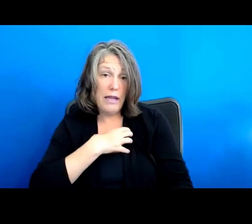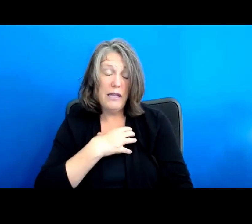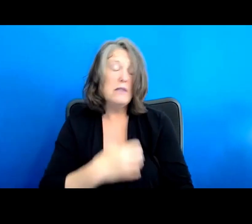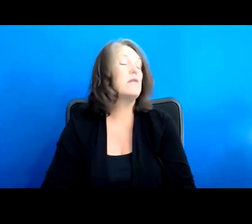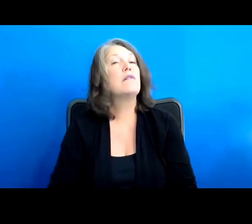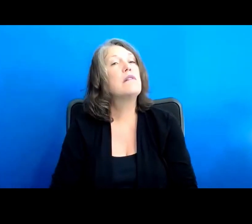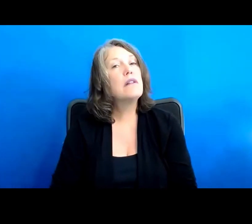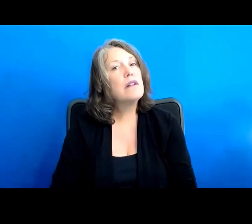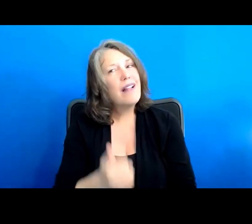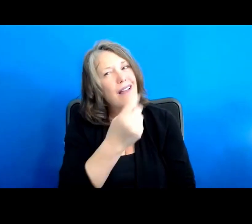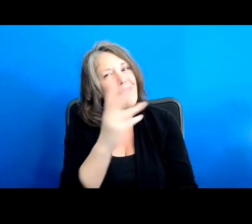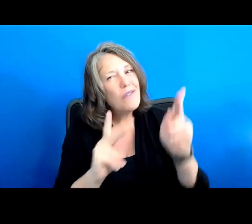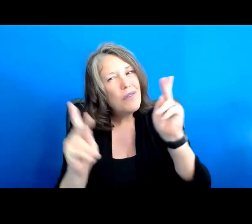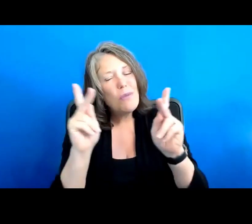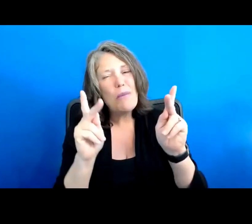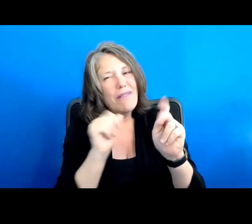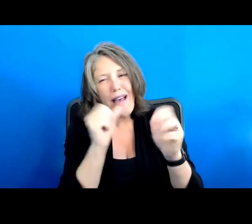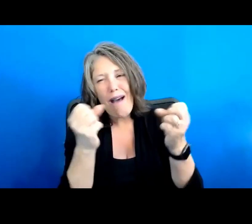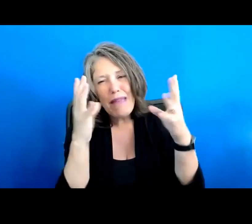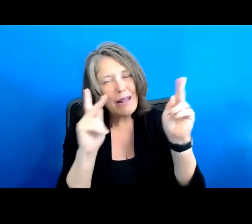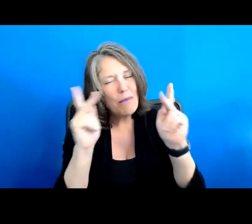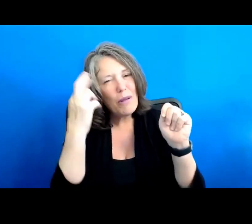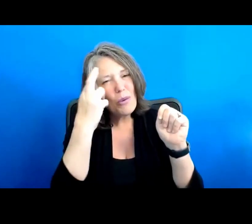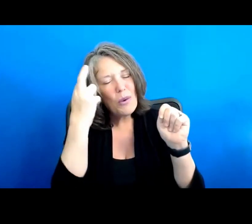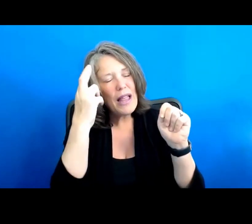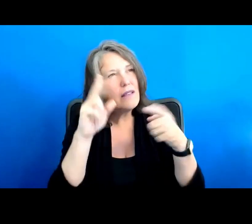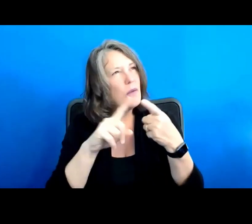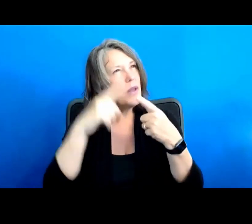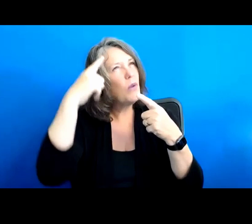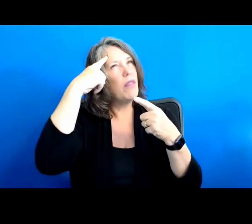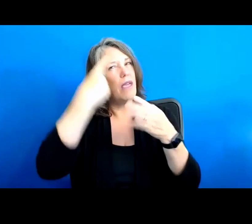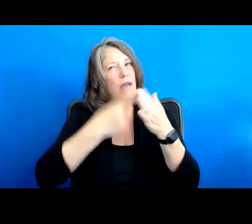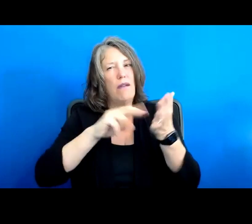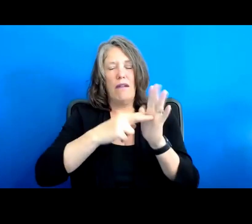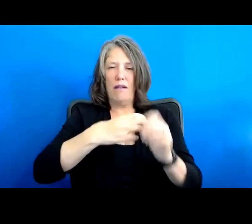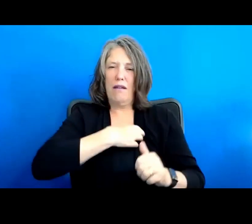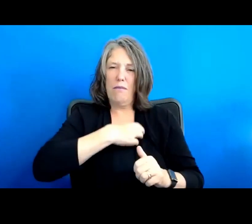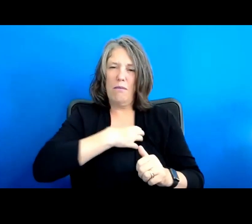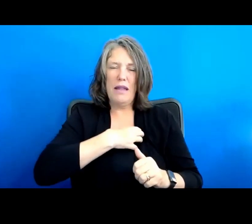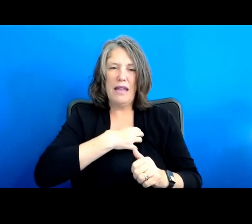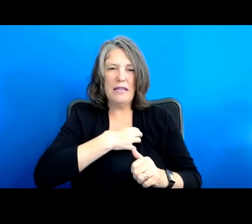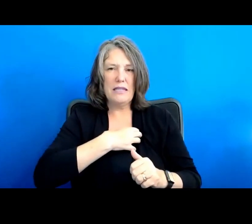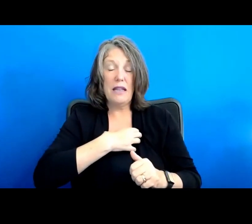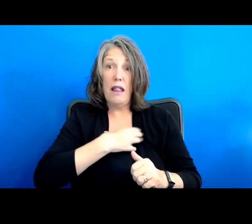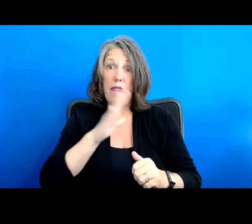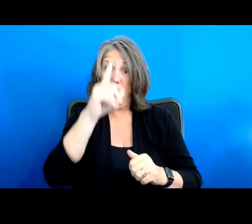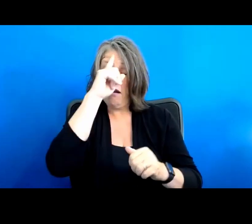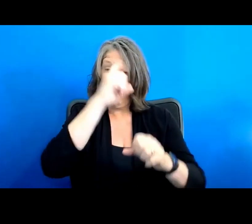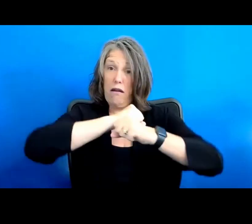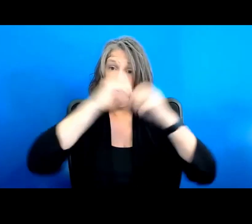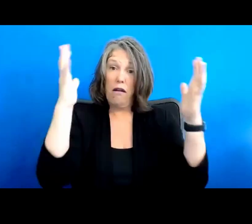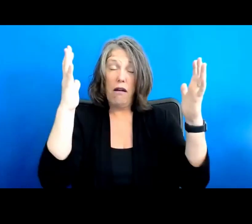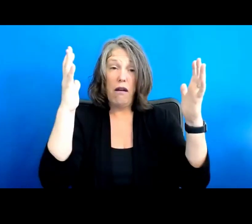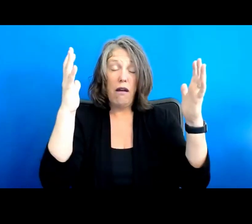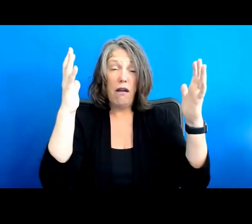people realize this. When people think about complaints, what they naturally think about is the